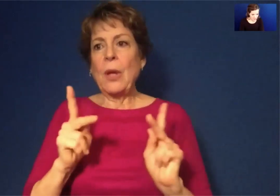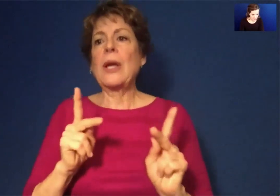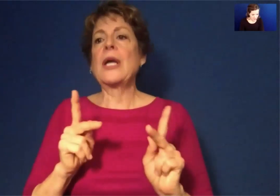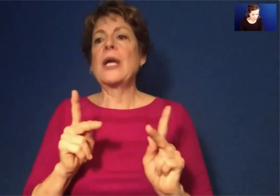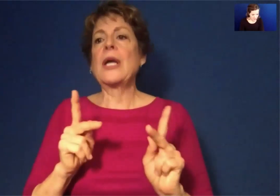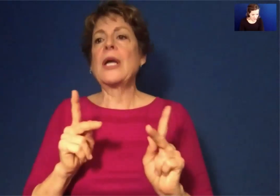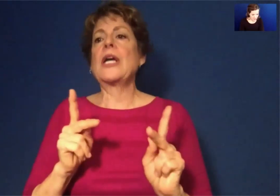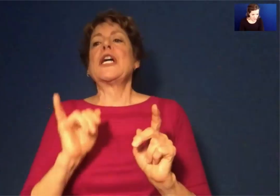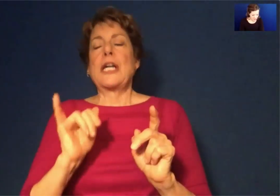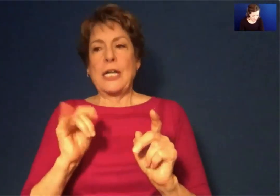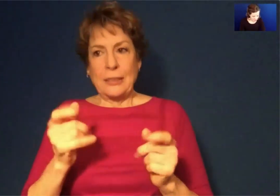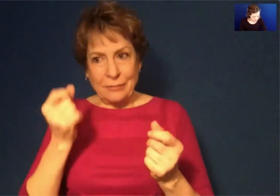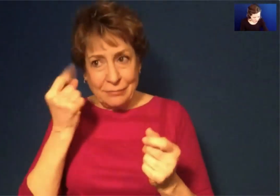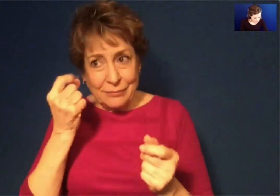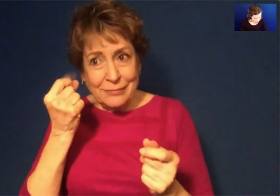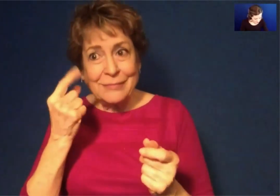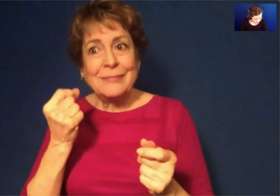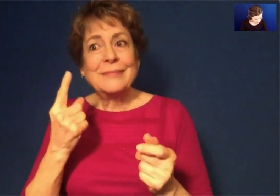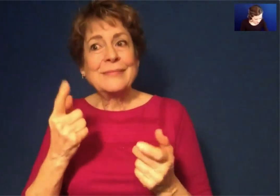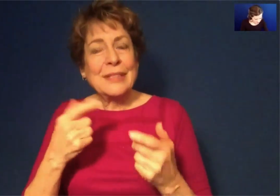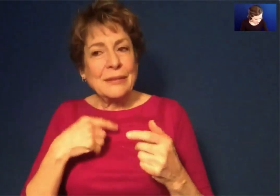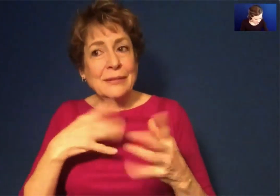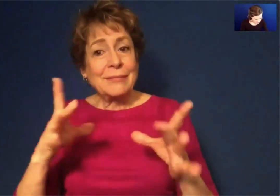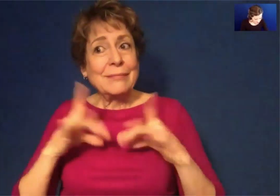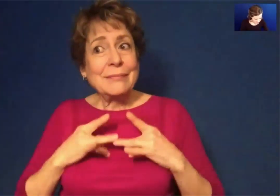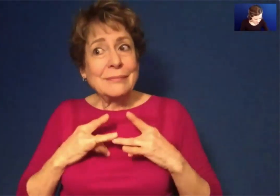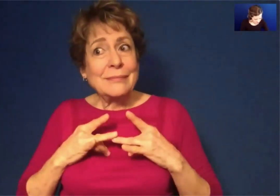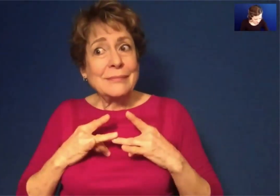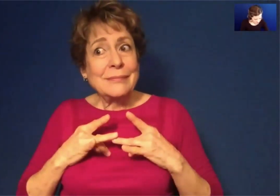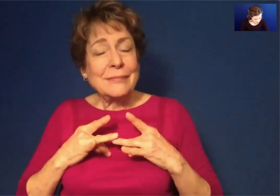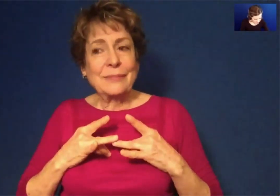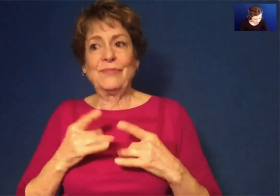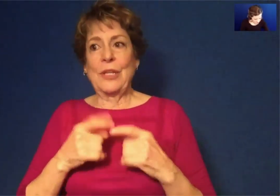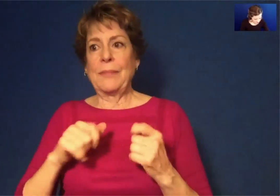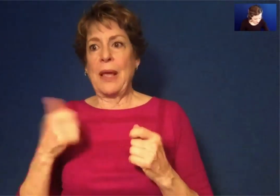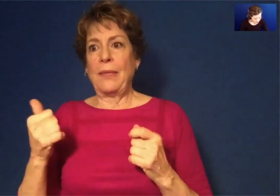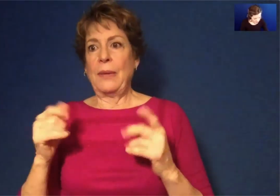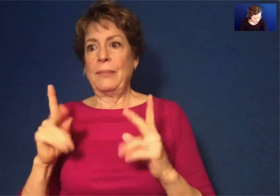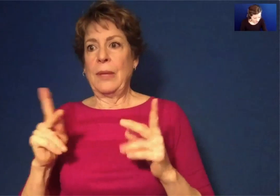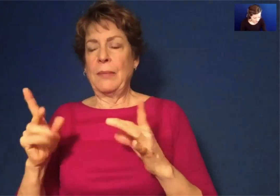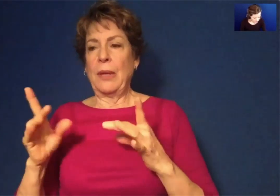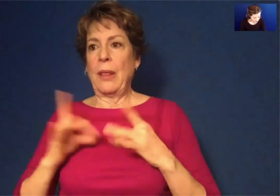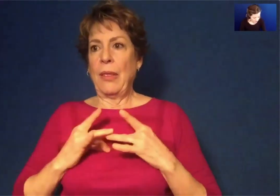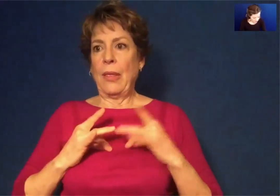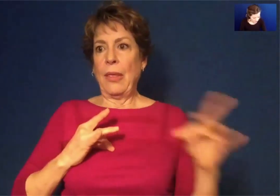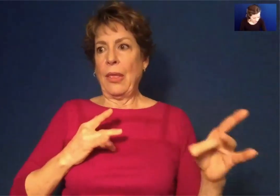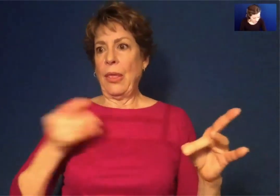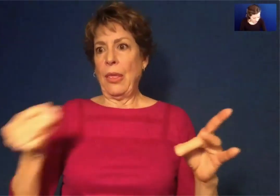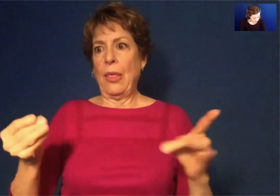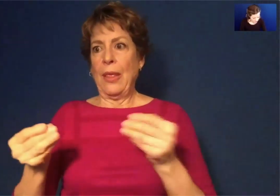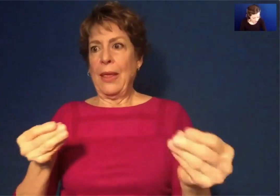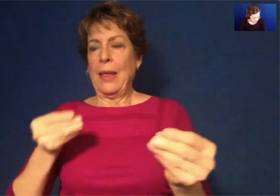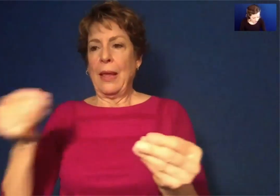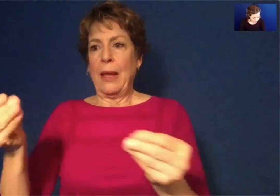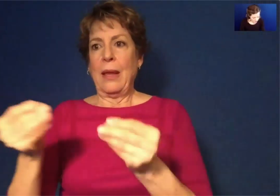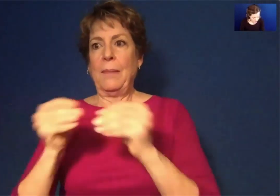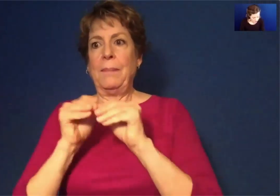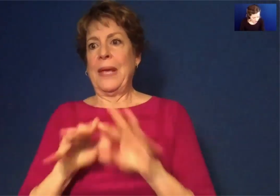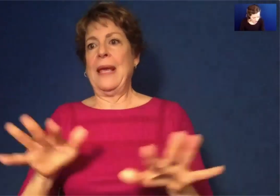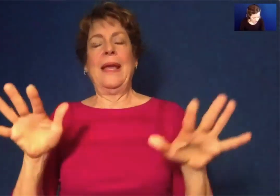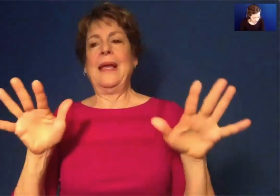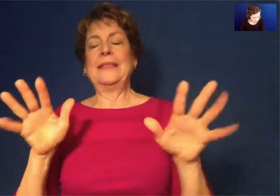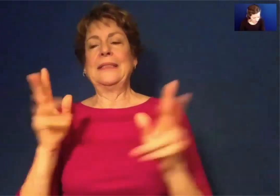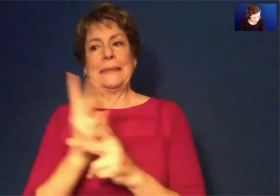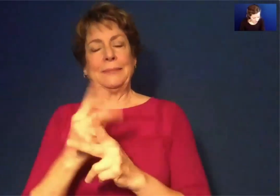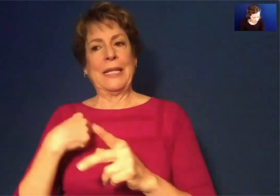preventing ourselves from getting the virus, but in preventing ourselves from getting the virus, we're also helping to keep everyone around us healthy